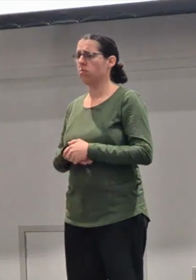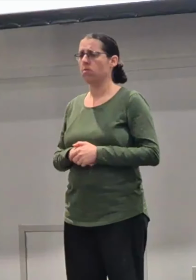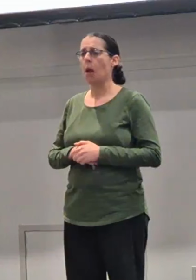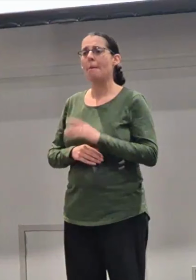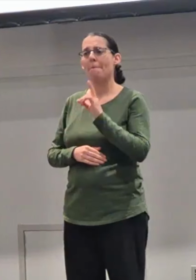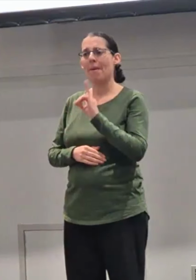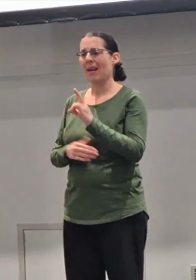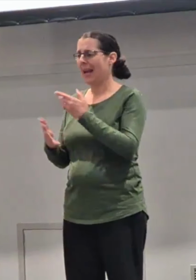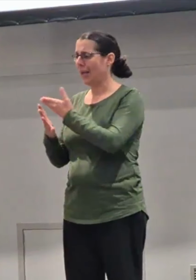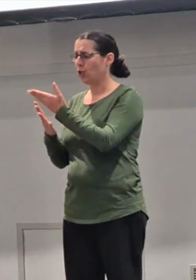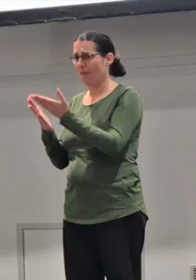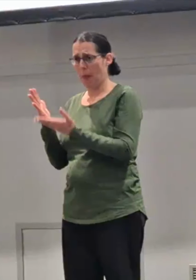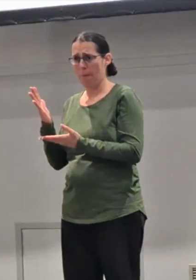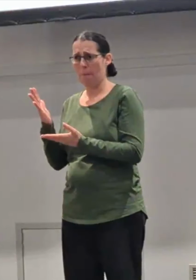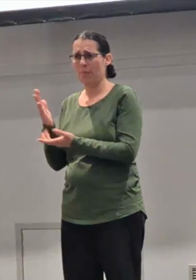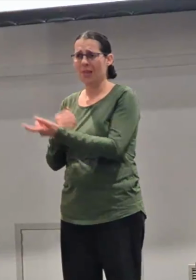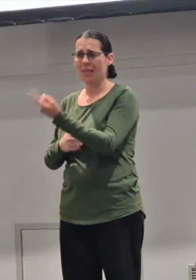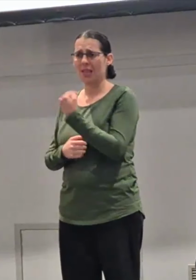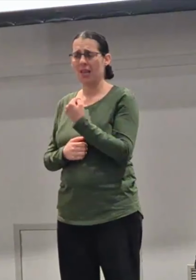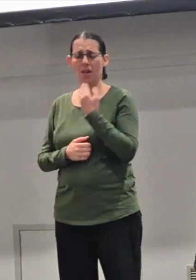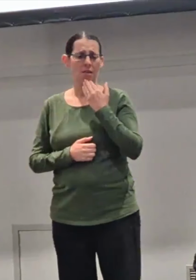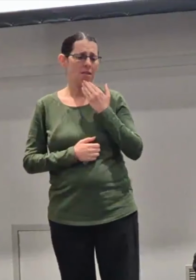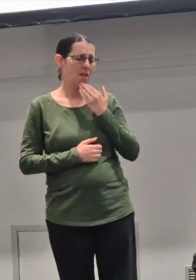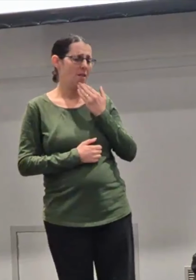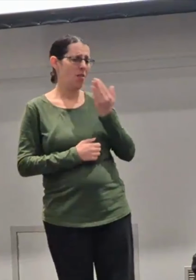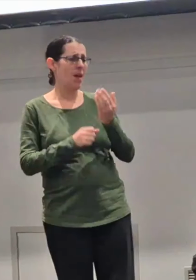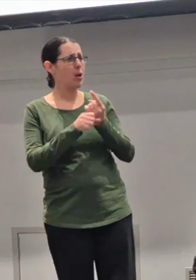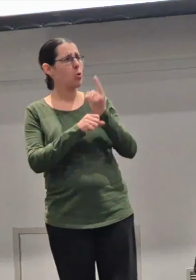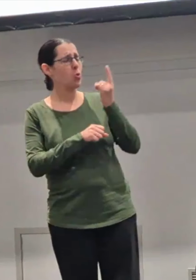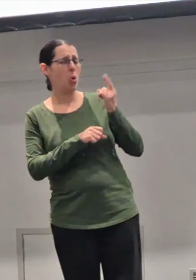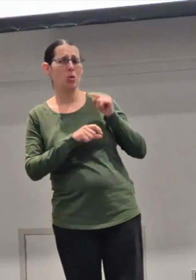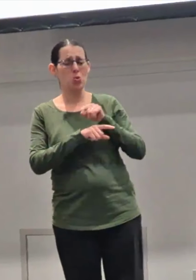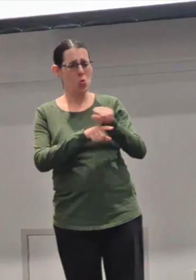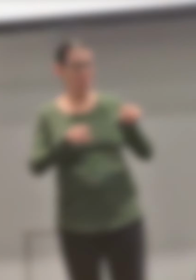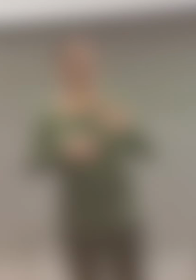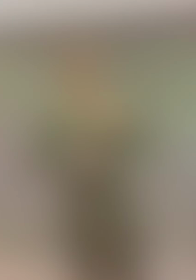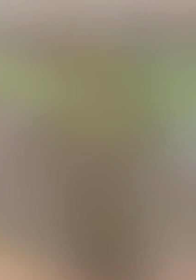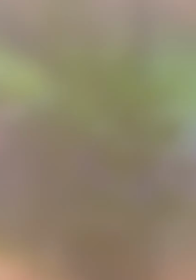each one of them said, "Thanks God, you are alive."